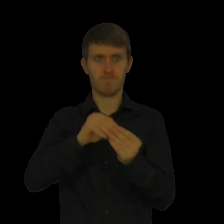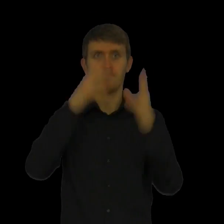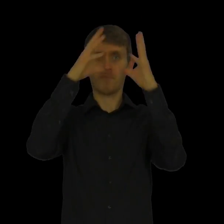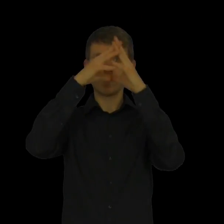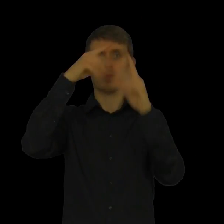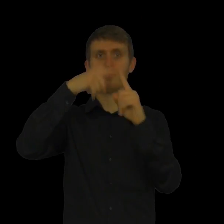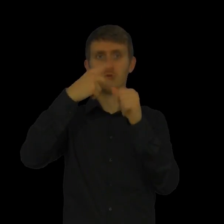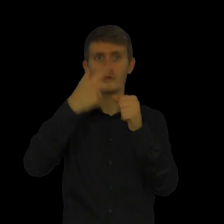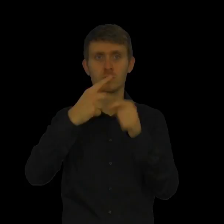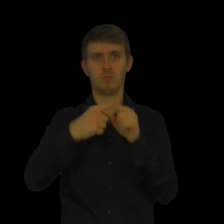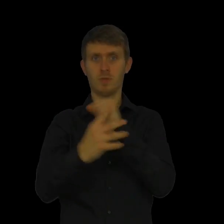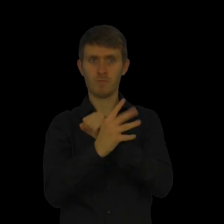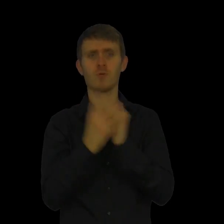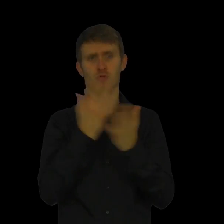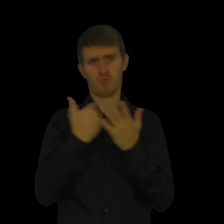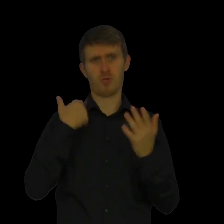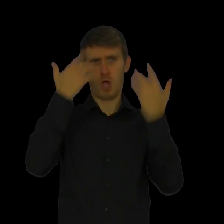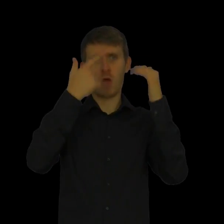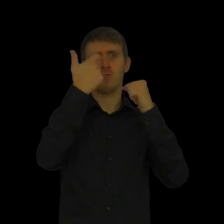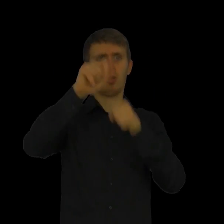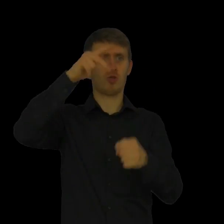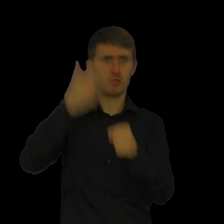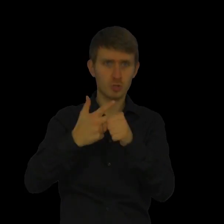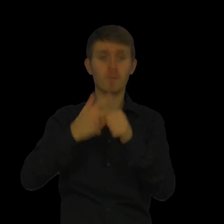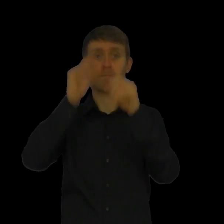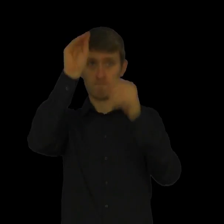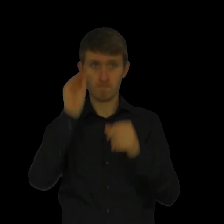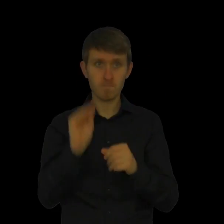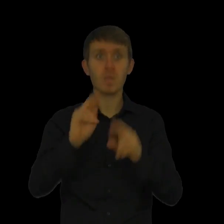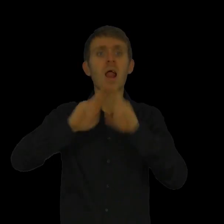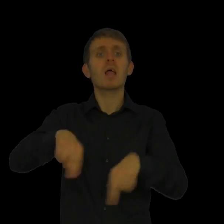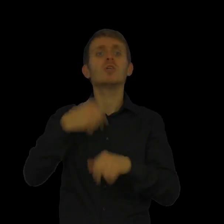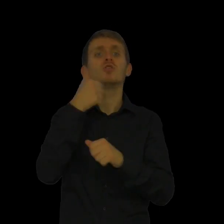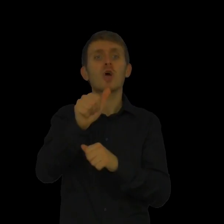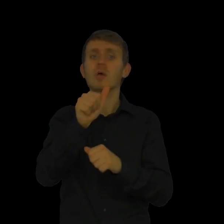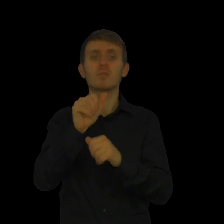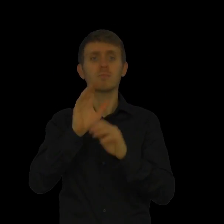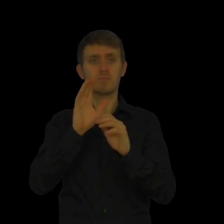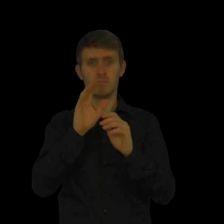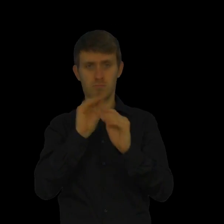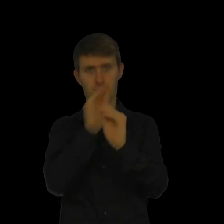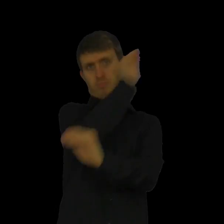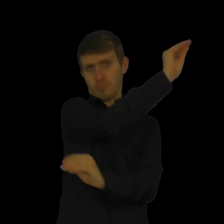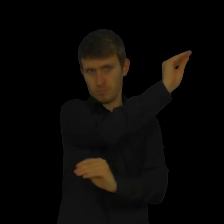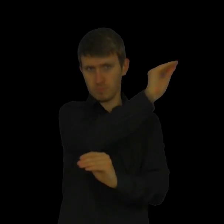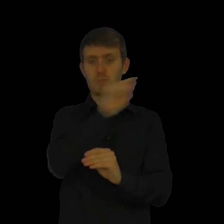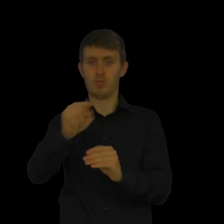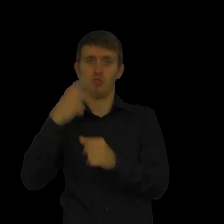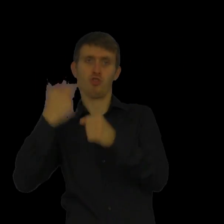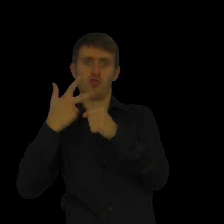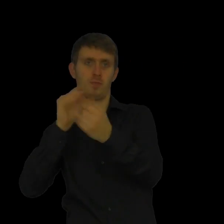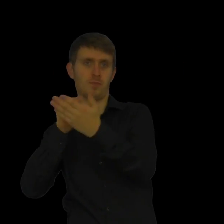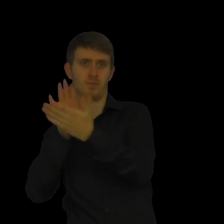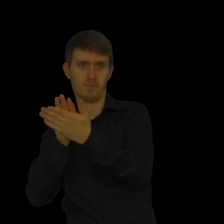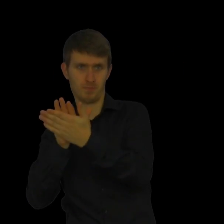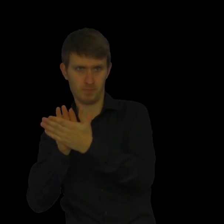30 plus 90 and we're getting a hundred and thirty and so we're putting the thirty the three in the tens place represents the